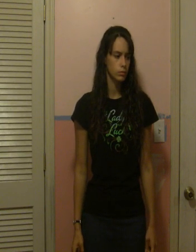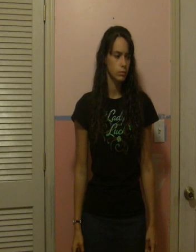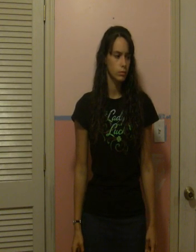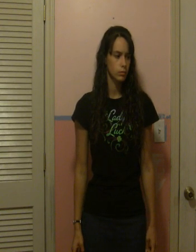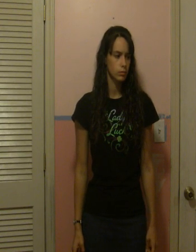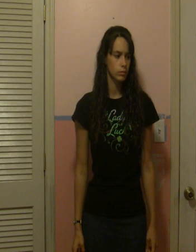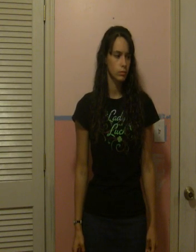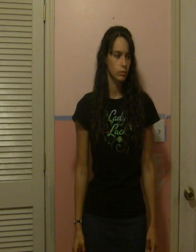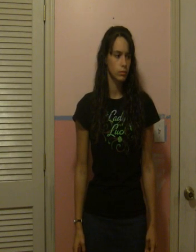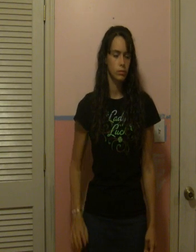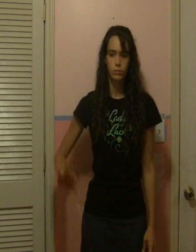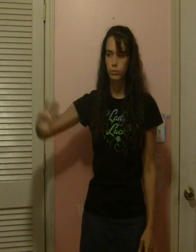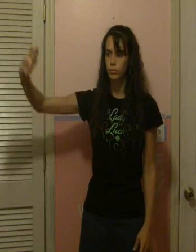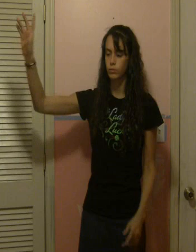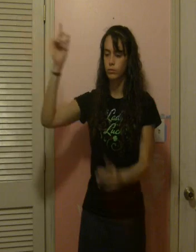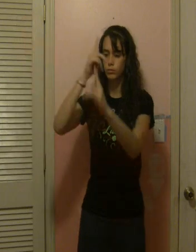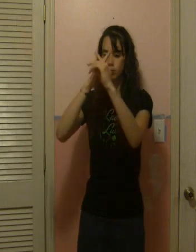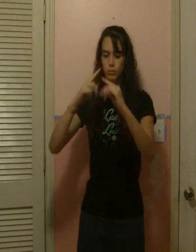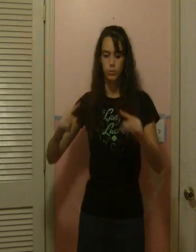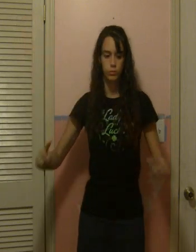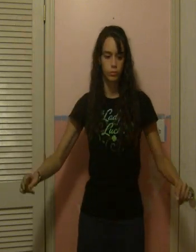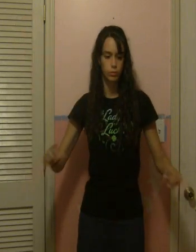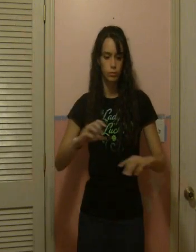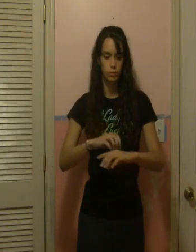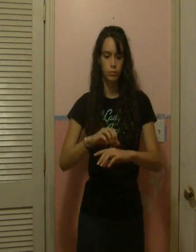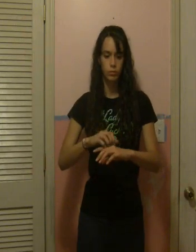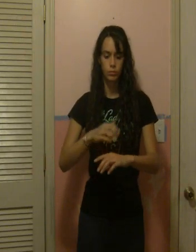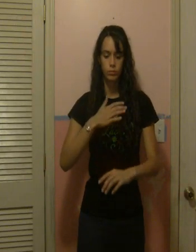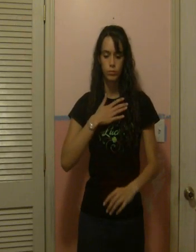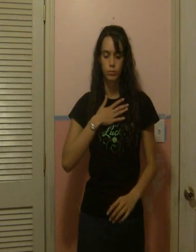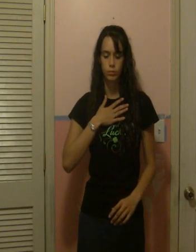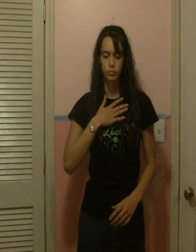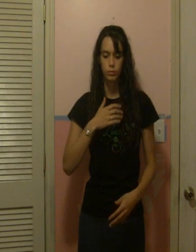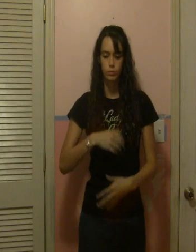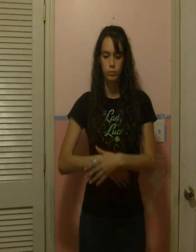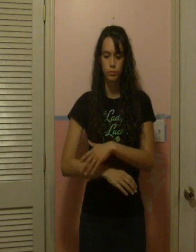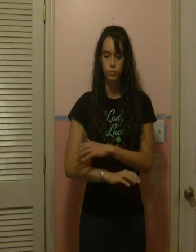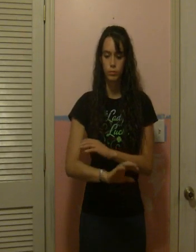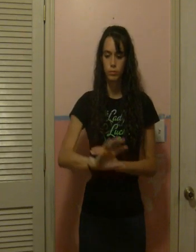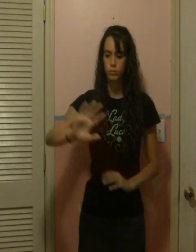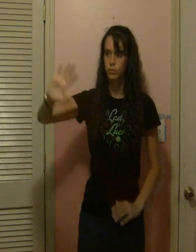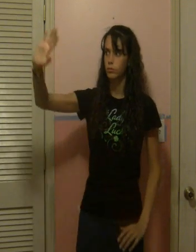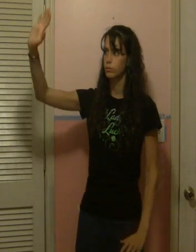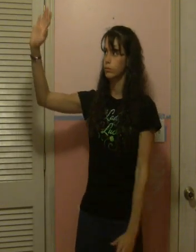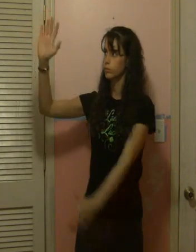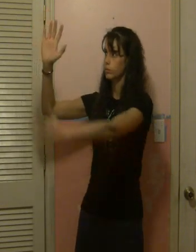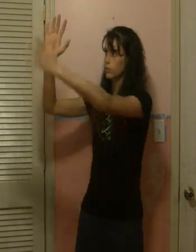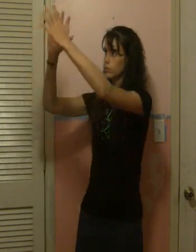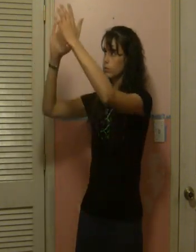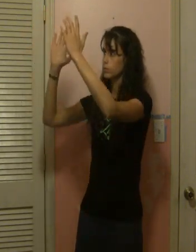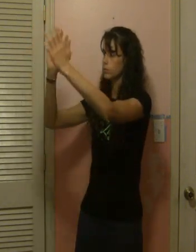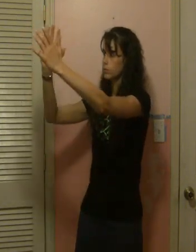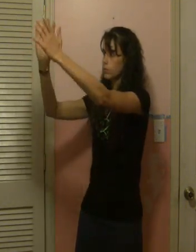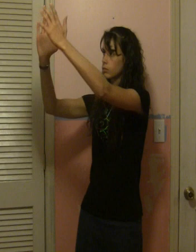You gently call me Through your presence